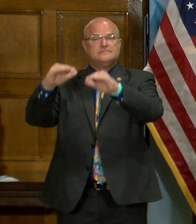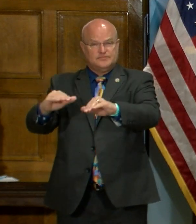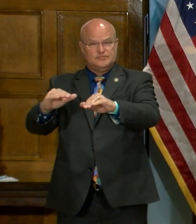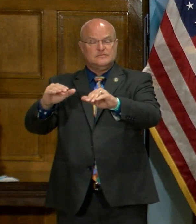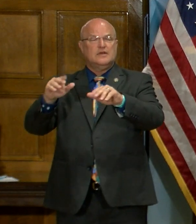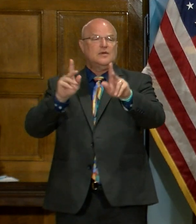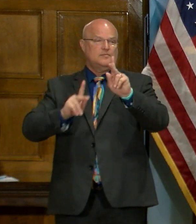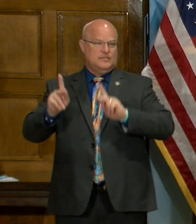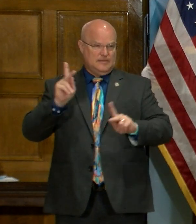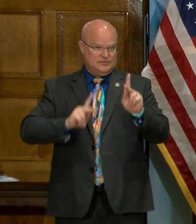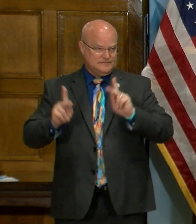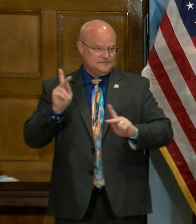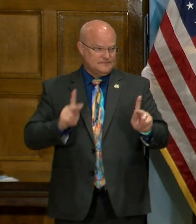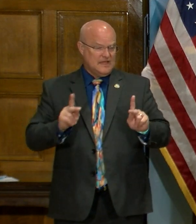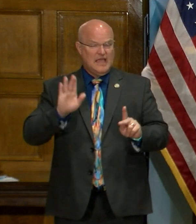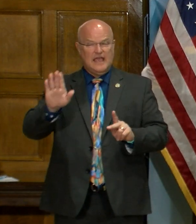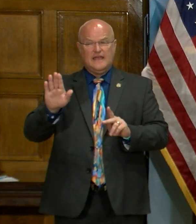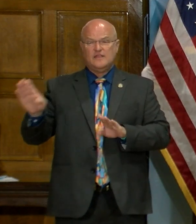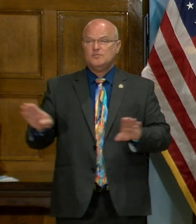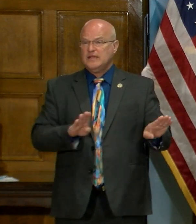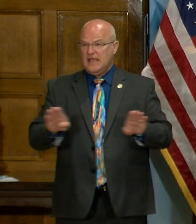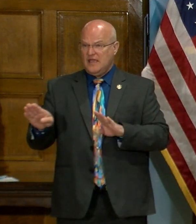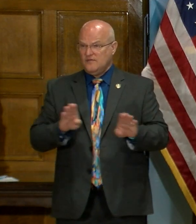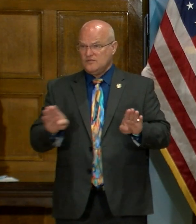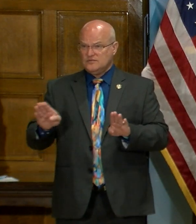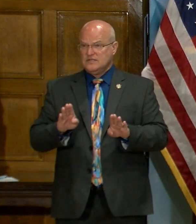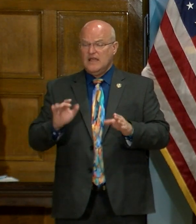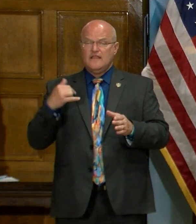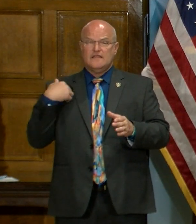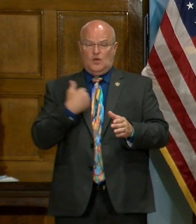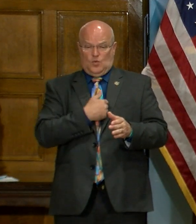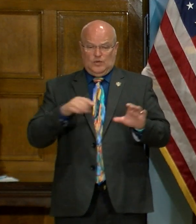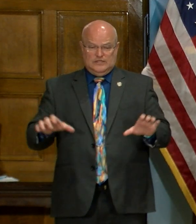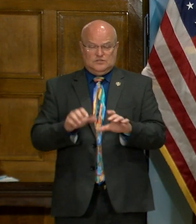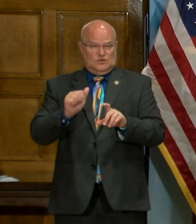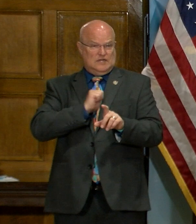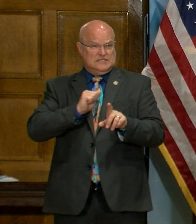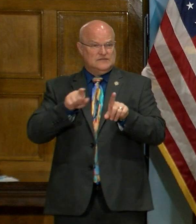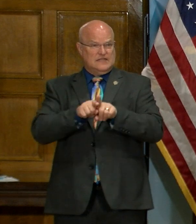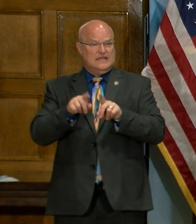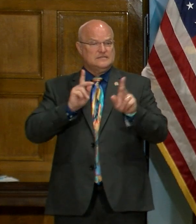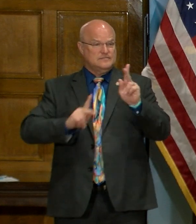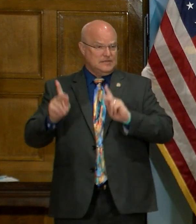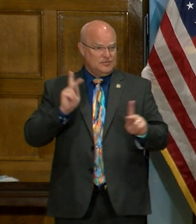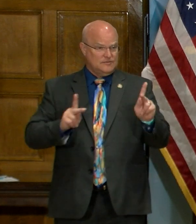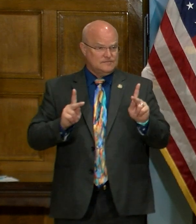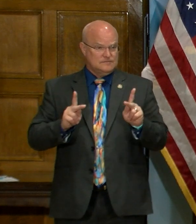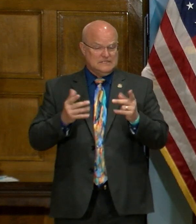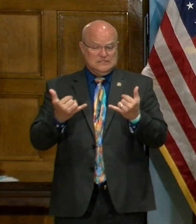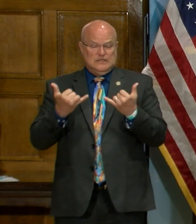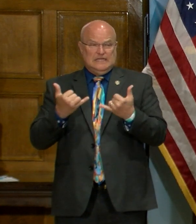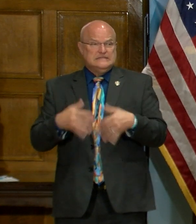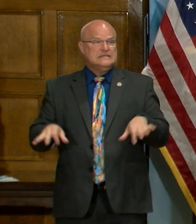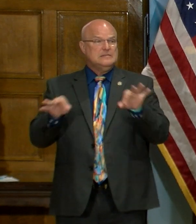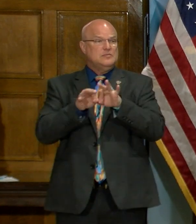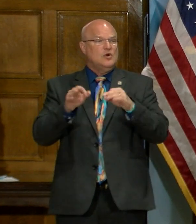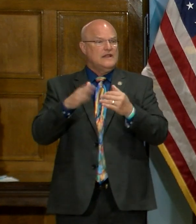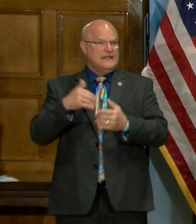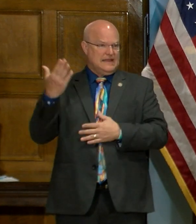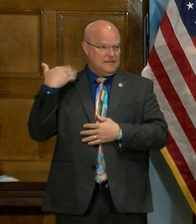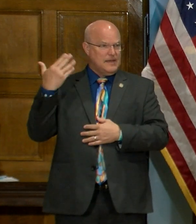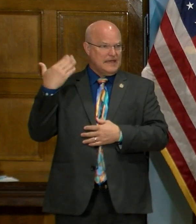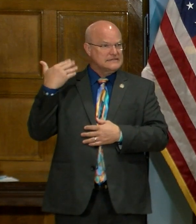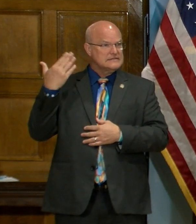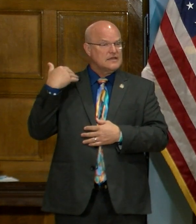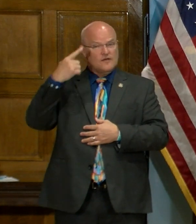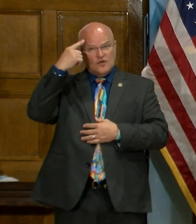individual behaviors, the individual interventions that we take. So it's even more important now than it has